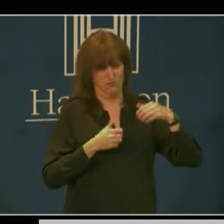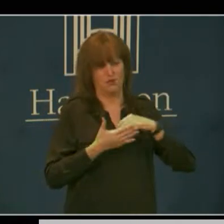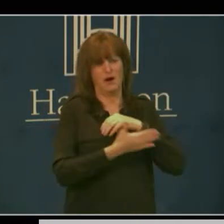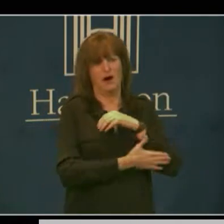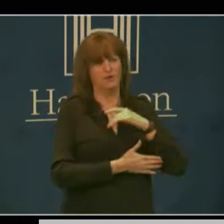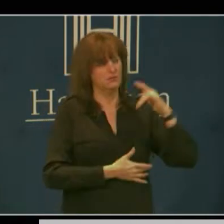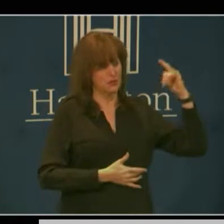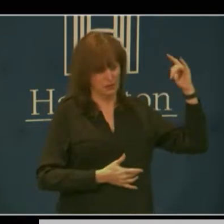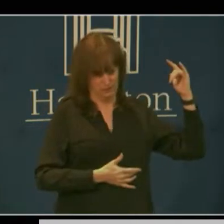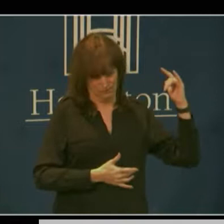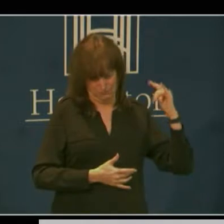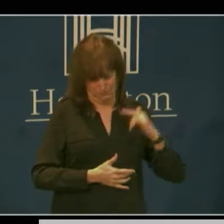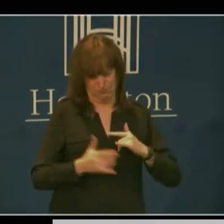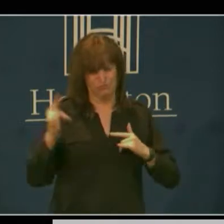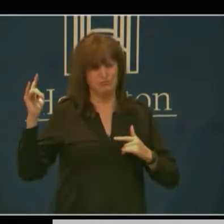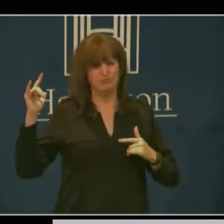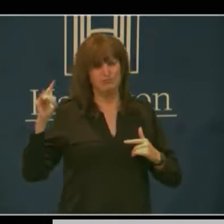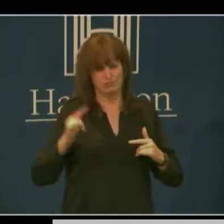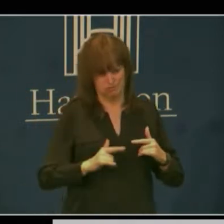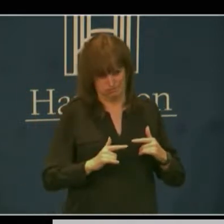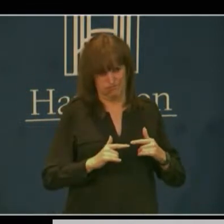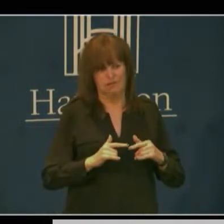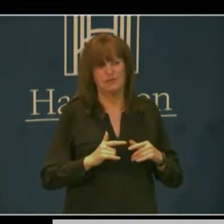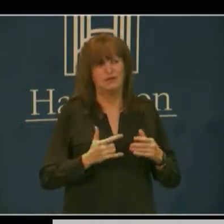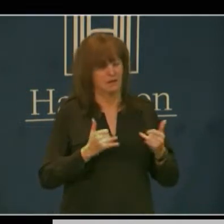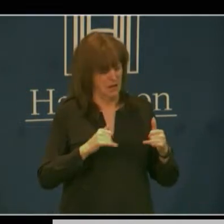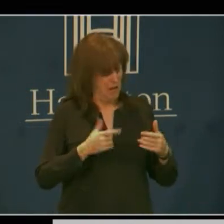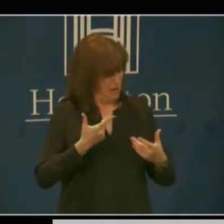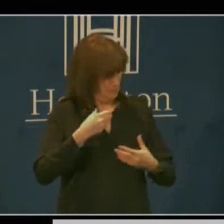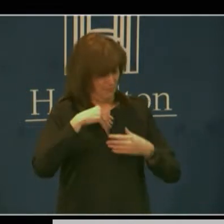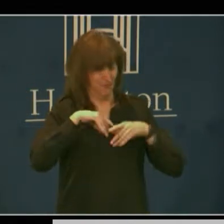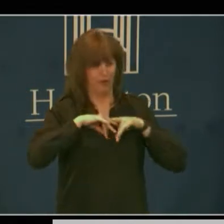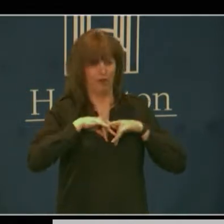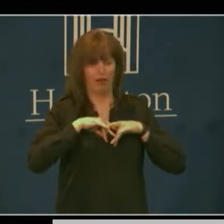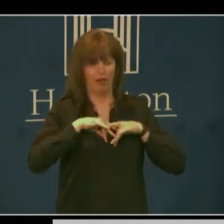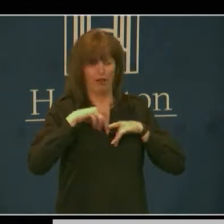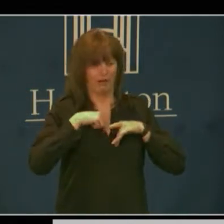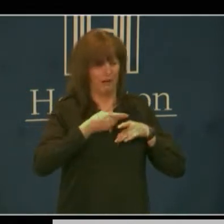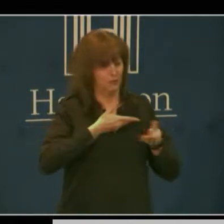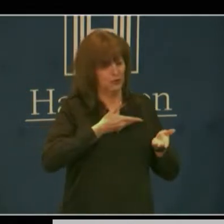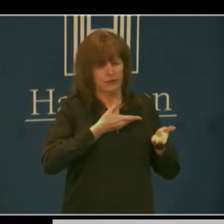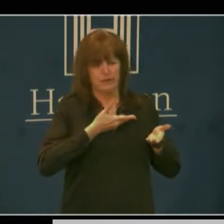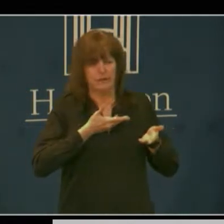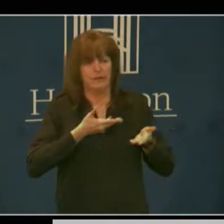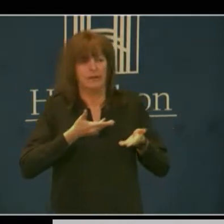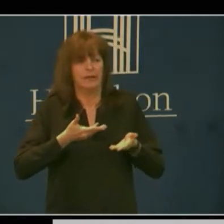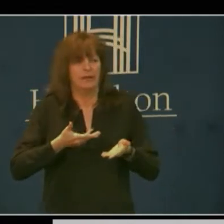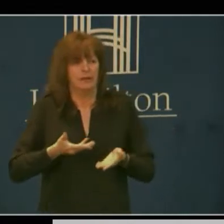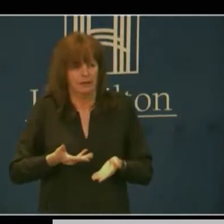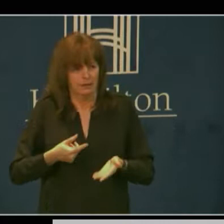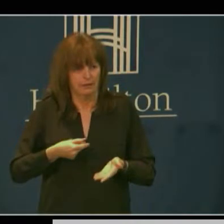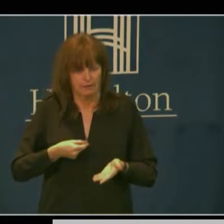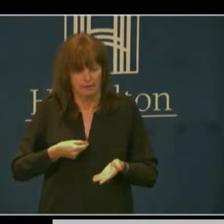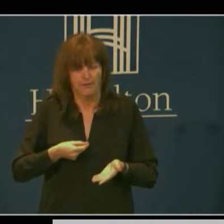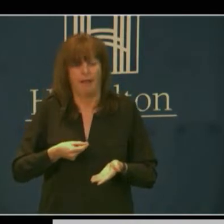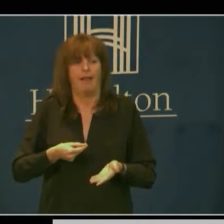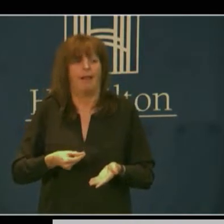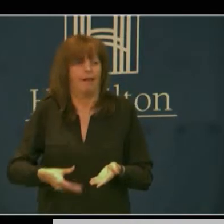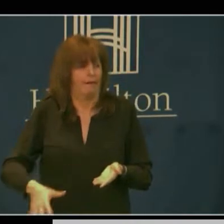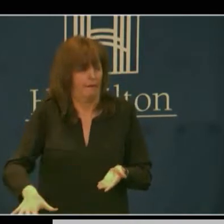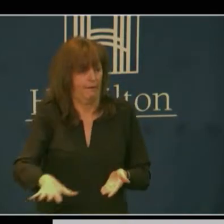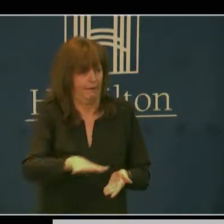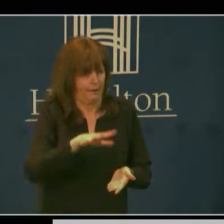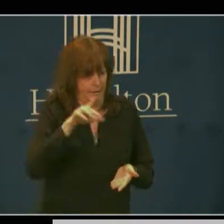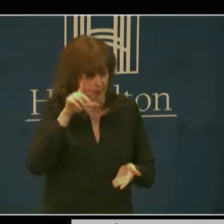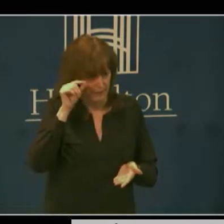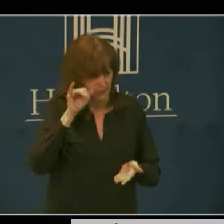or the virus with them while they were away, and they imported the virus back with them. We've seen a